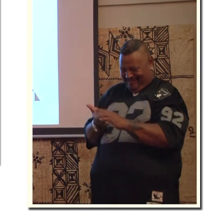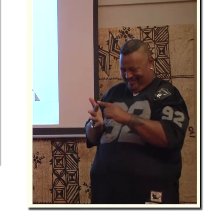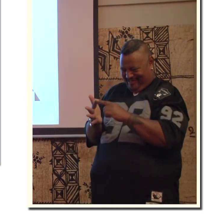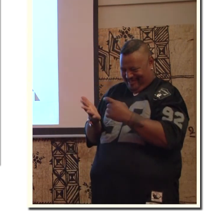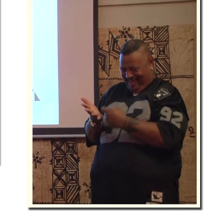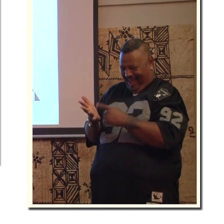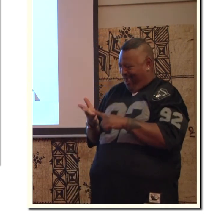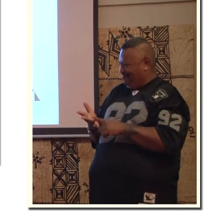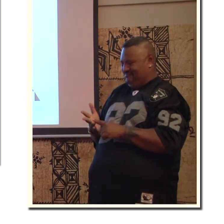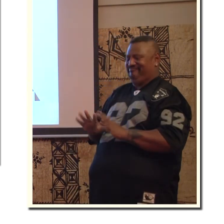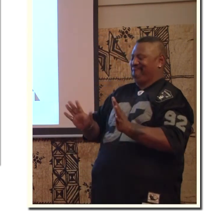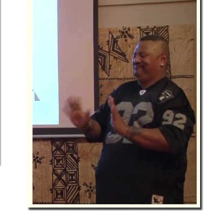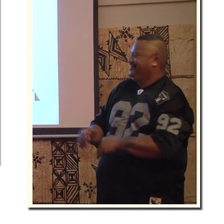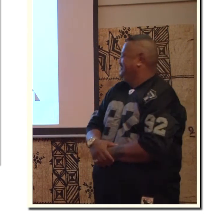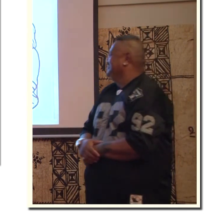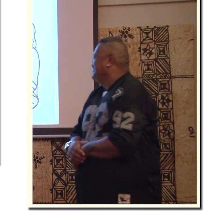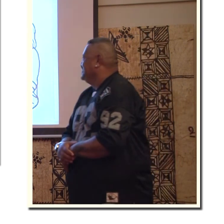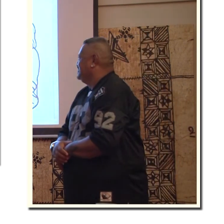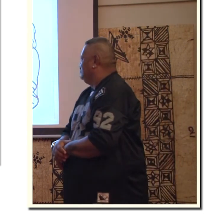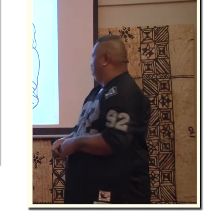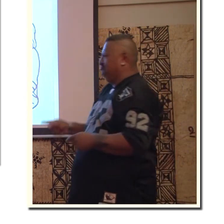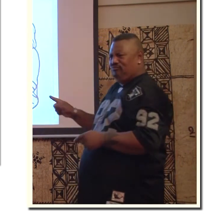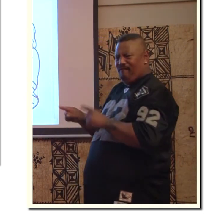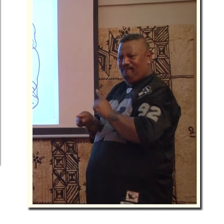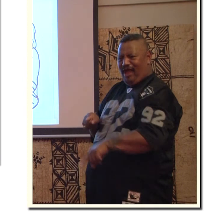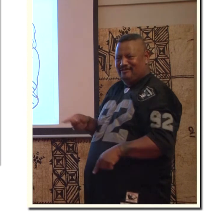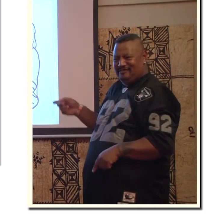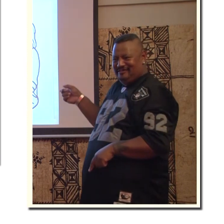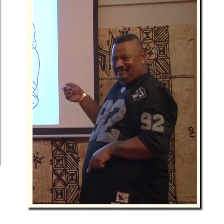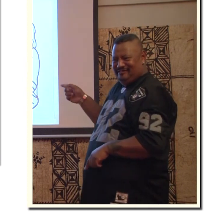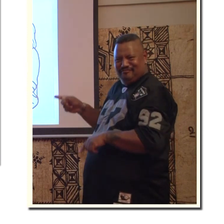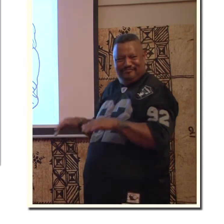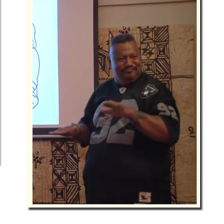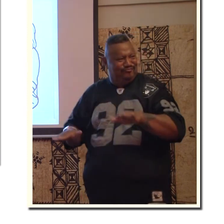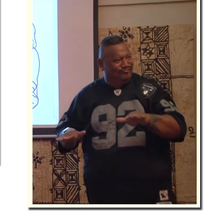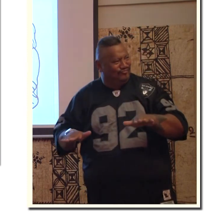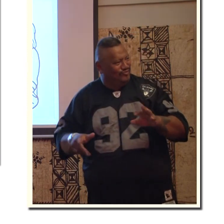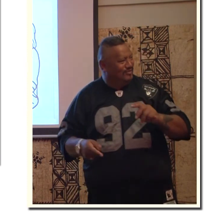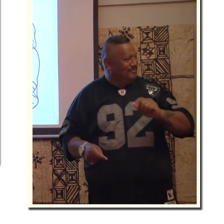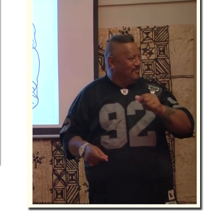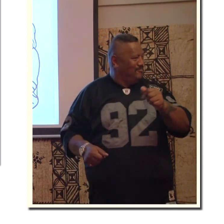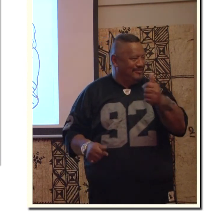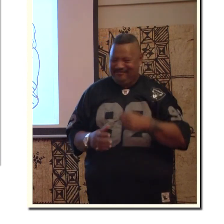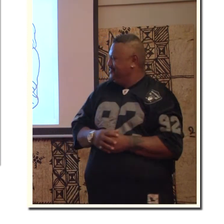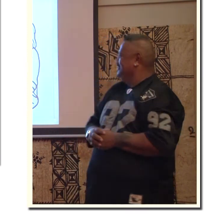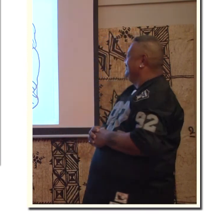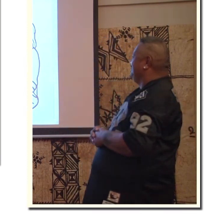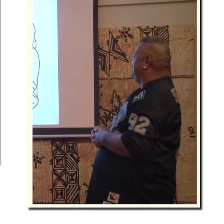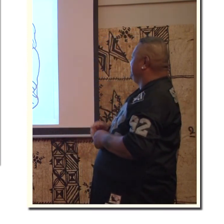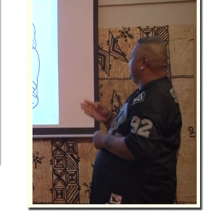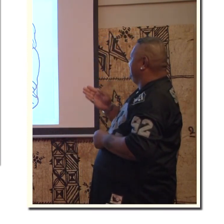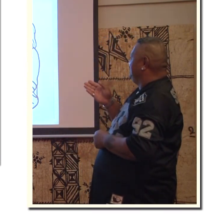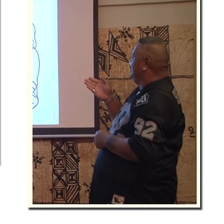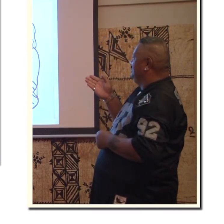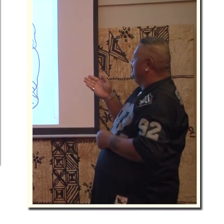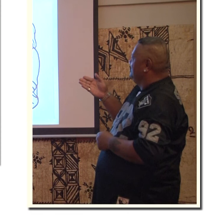off. And I thought, hero? Me? Nah. Oh, whoa, those slides are going real fast. Can we slow down?